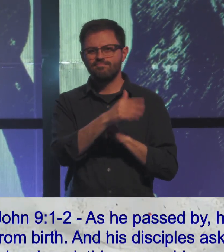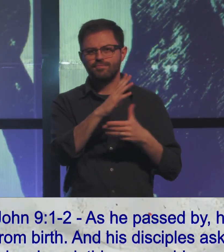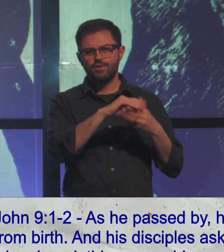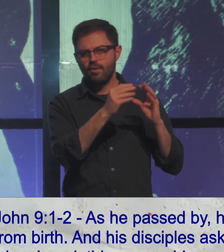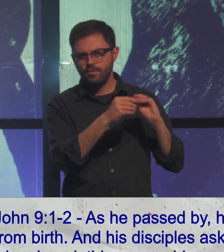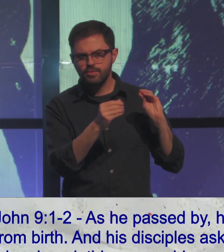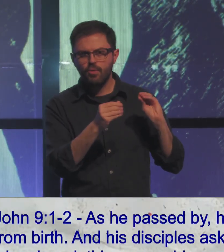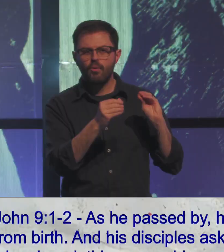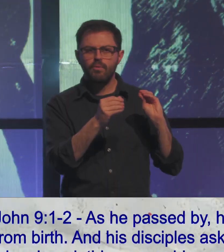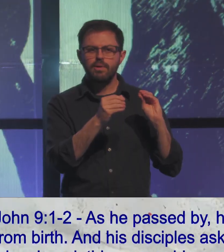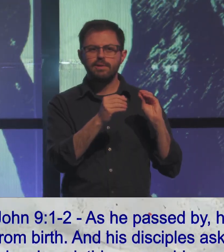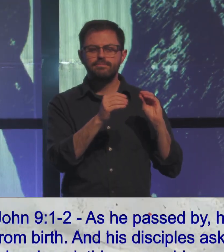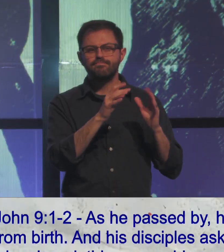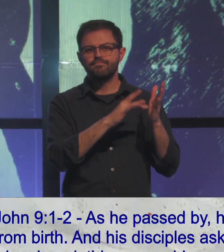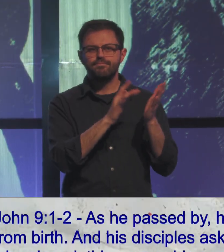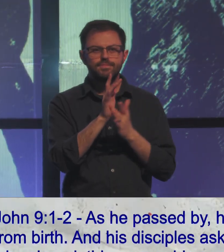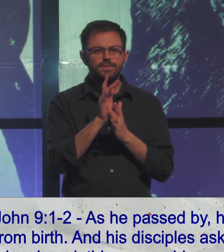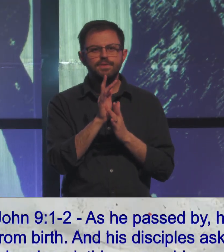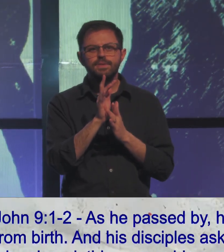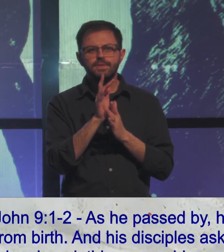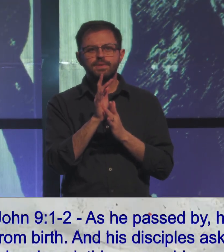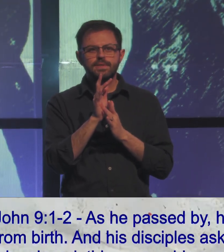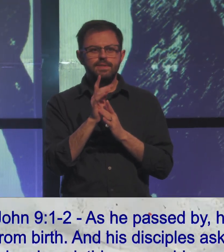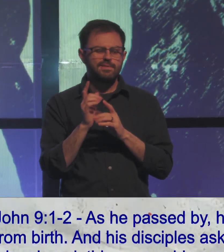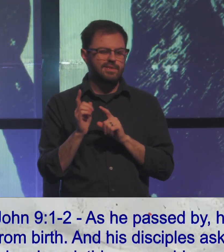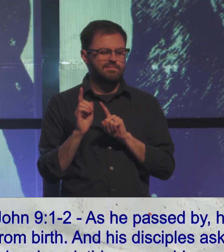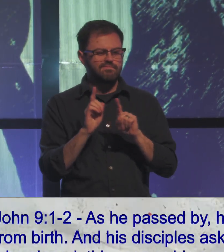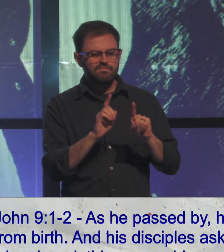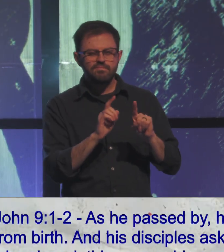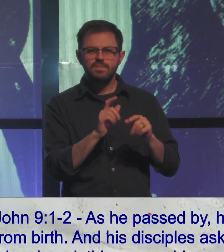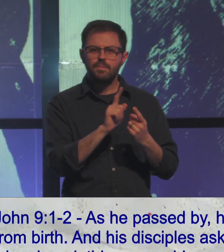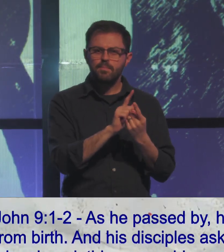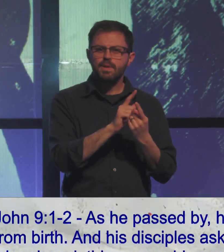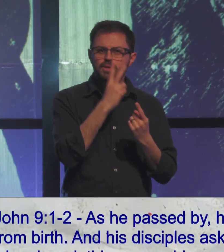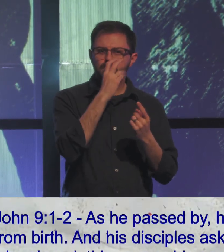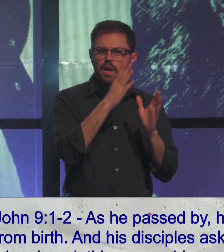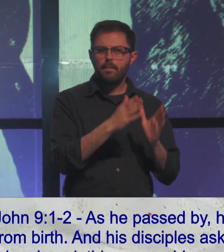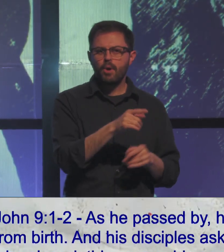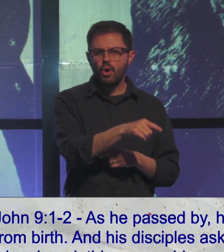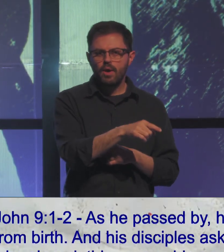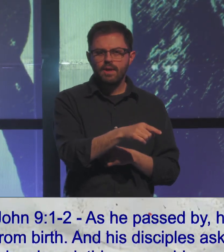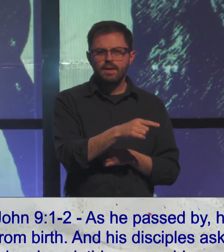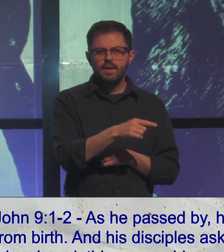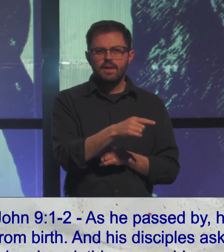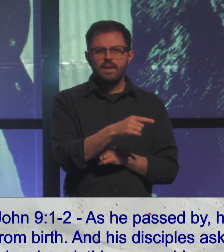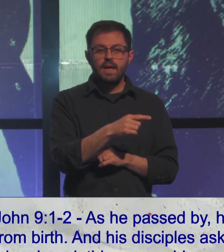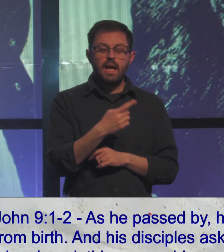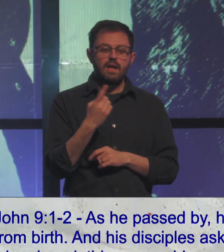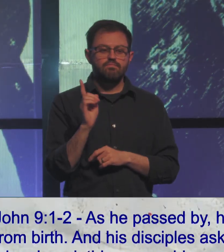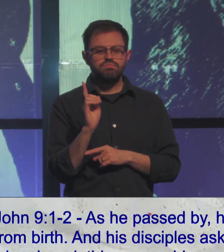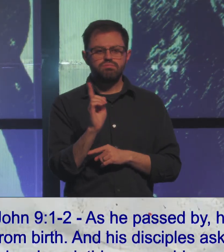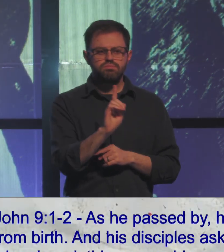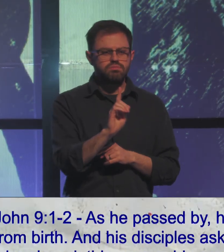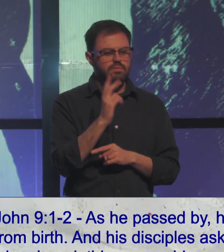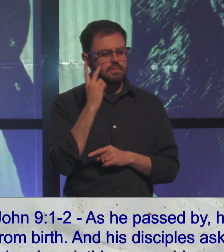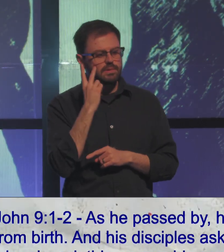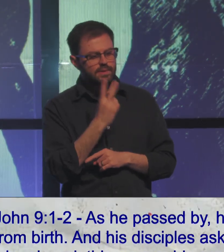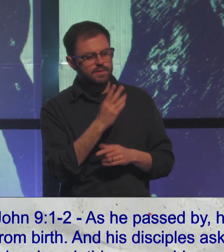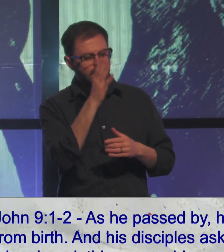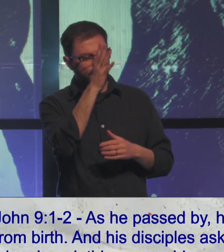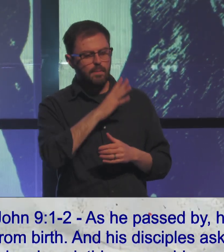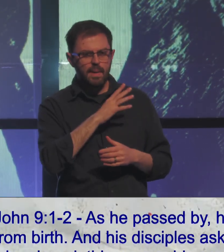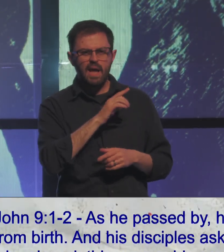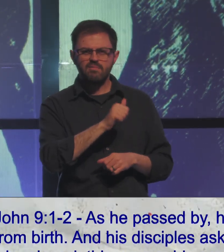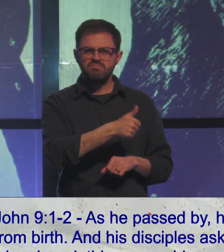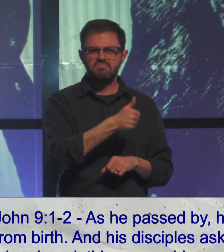another encounter, Jesus comes with somebody who is blind, and it says, and he passed by, he saw a man blind from birth,